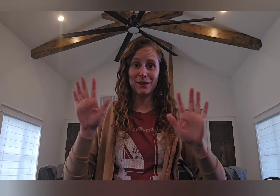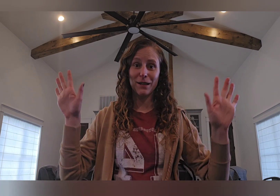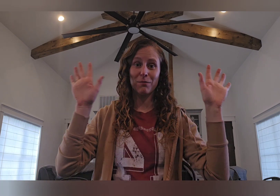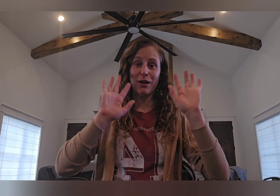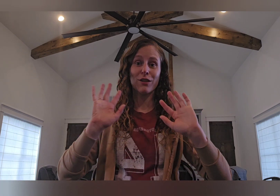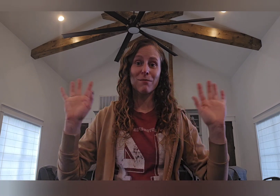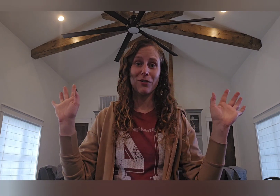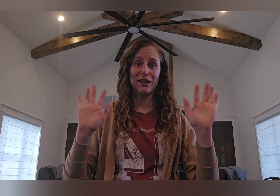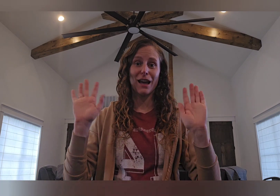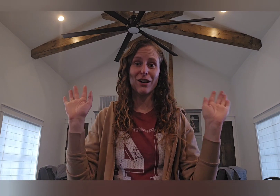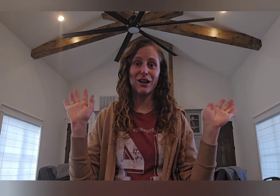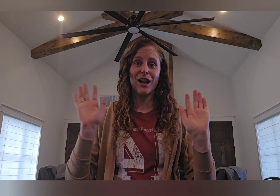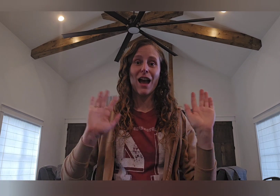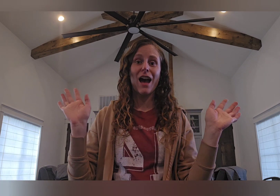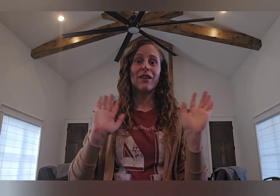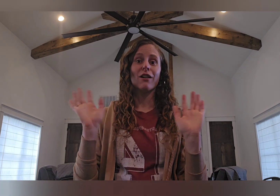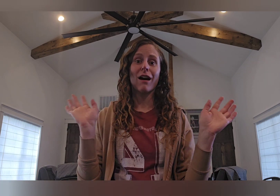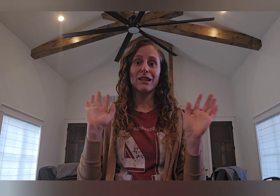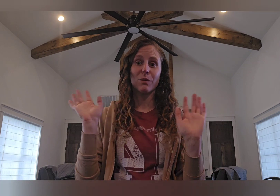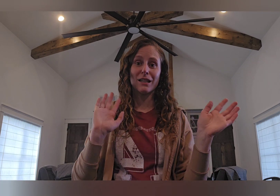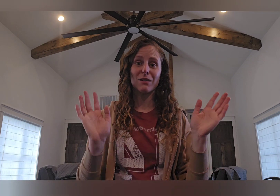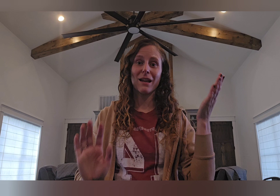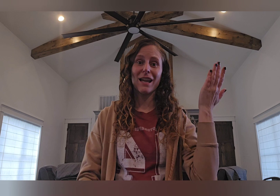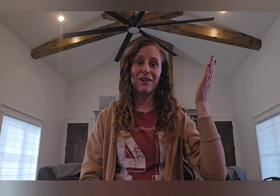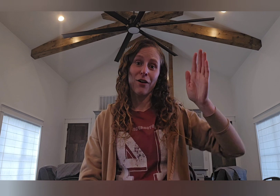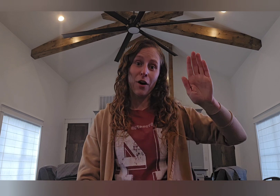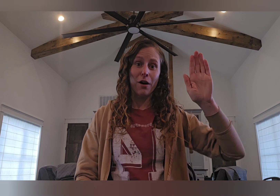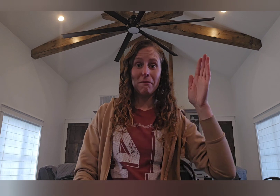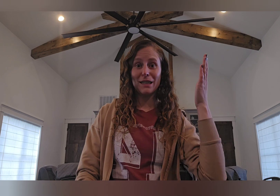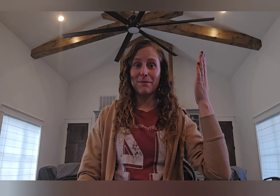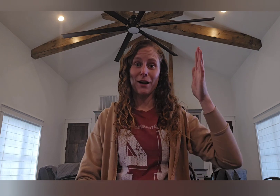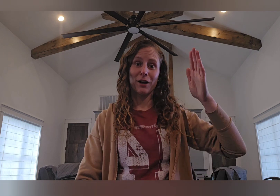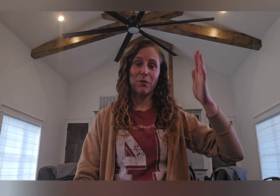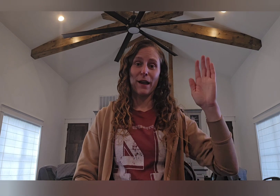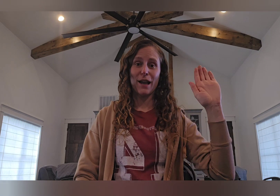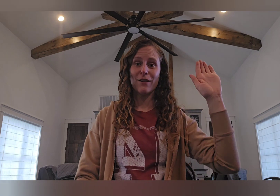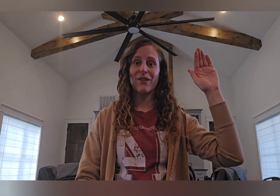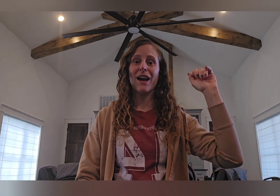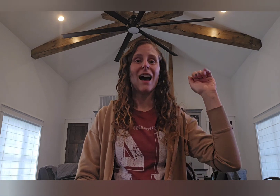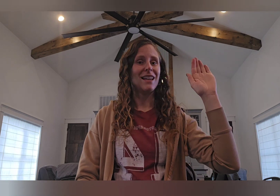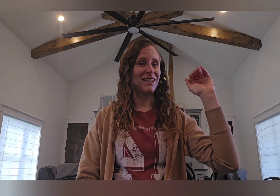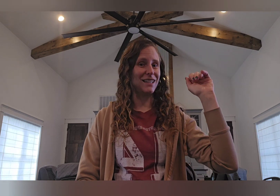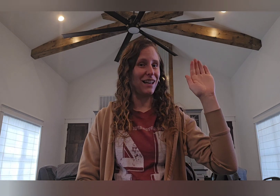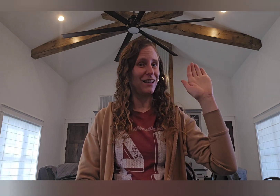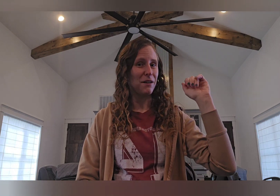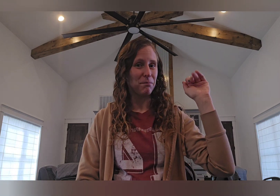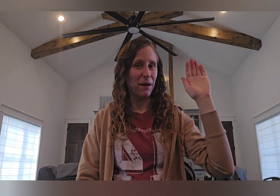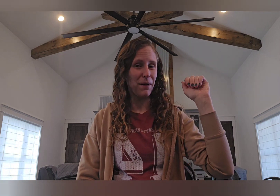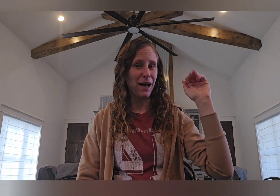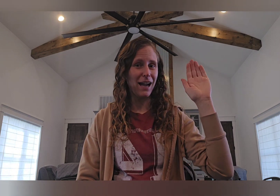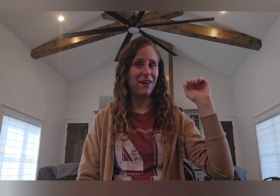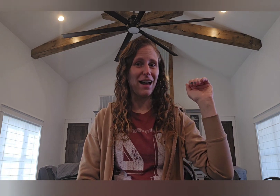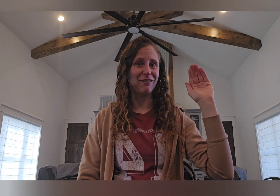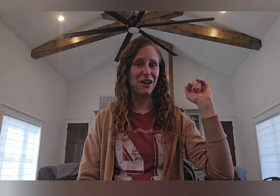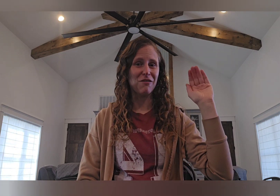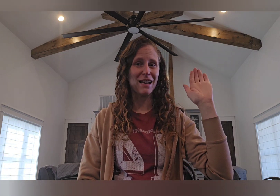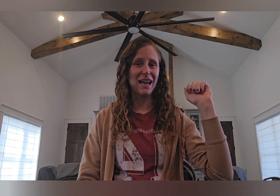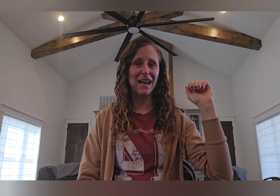we can wave with them both together. There are lots of ways to wave. Miss America wave, just a bye-bye or hello